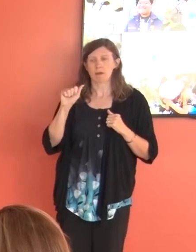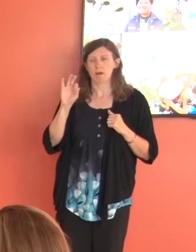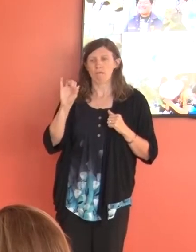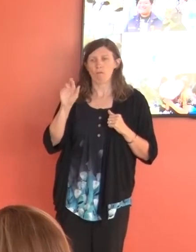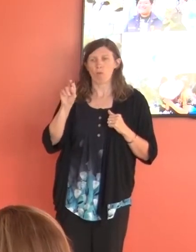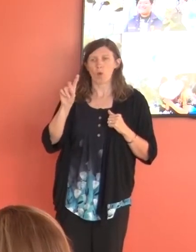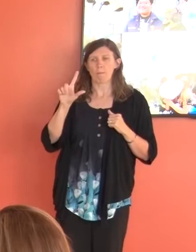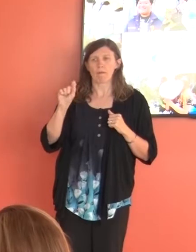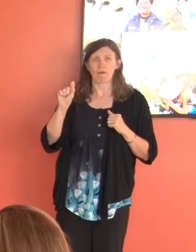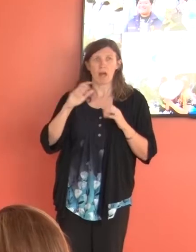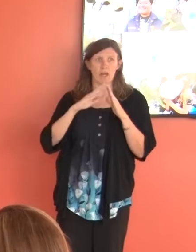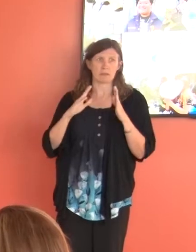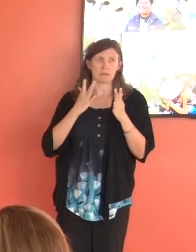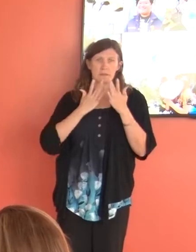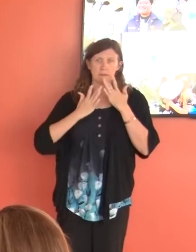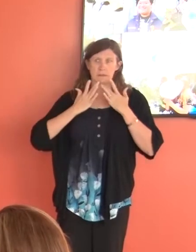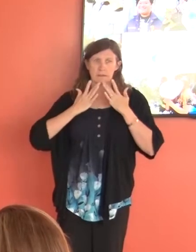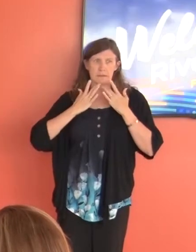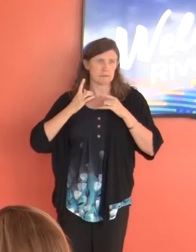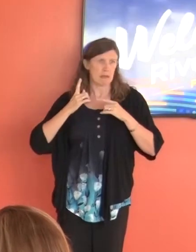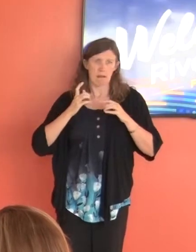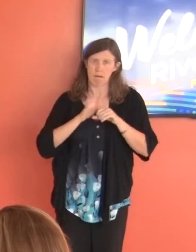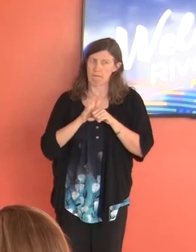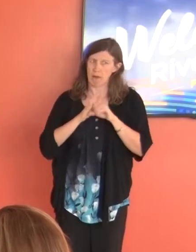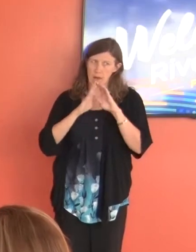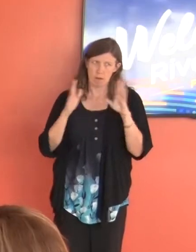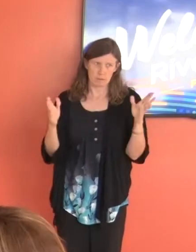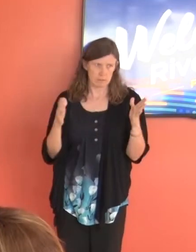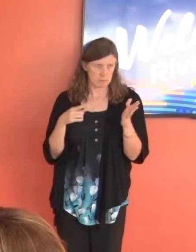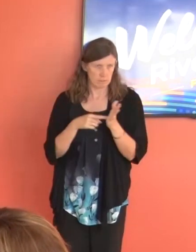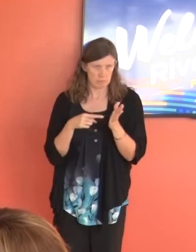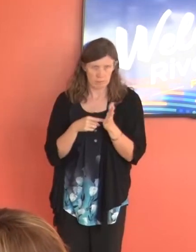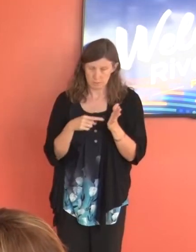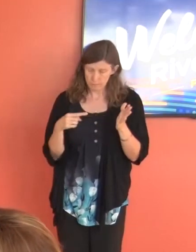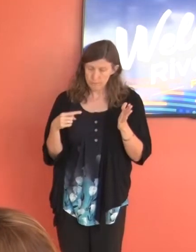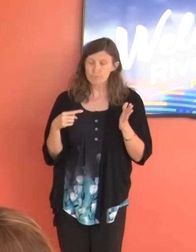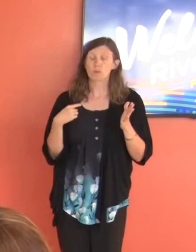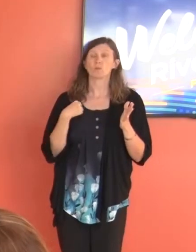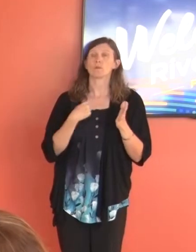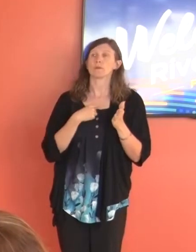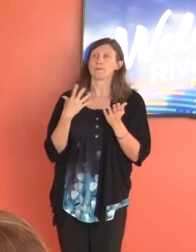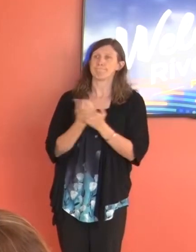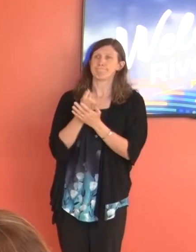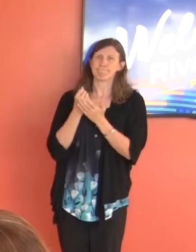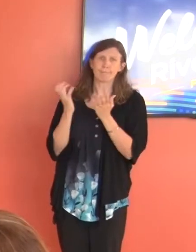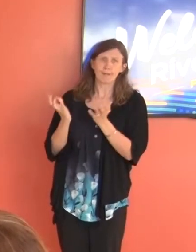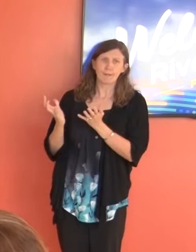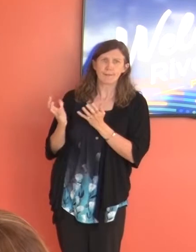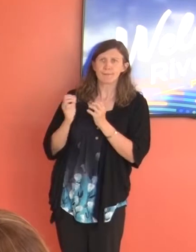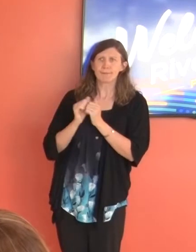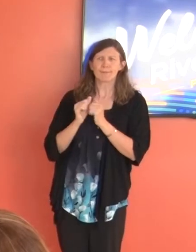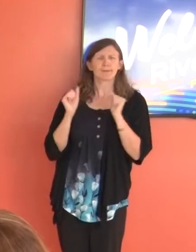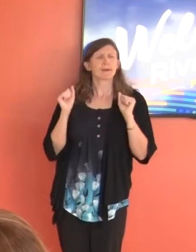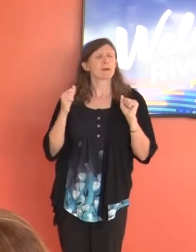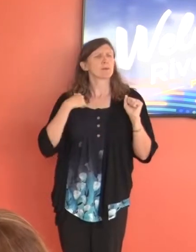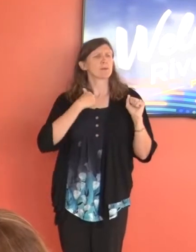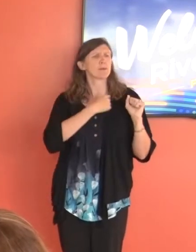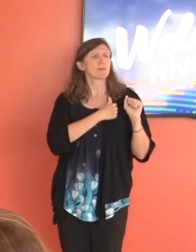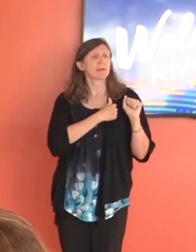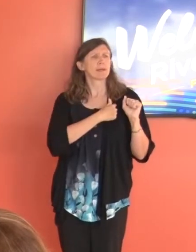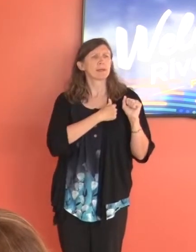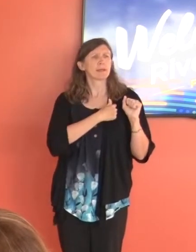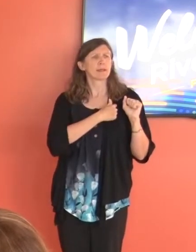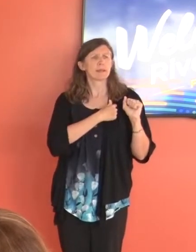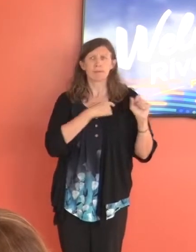an issue, is that we're actually in conversation and taking a look at, can we be a player